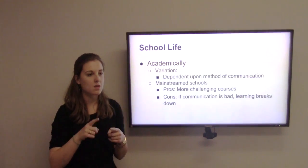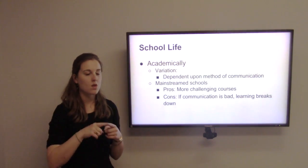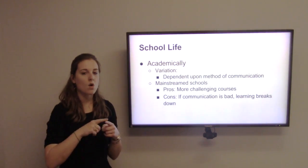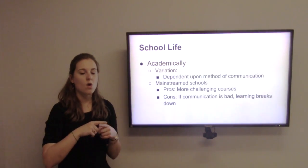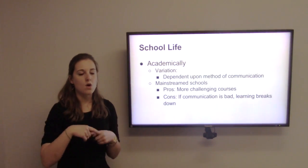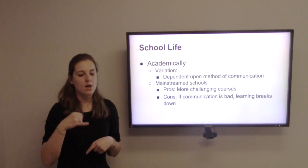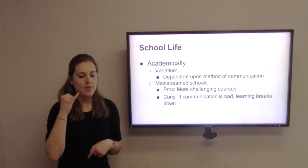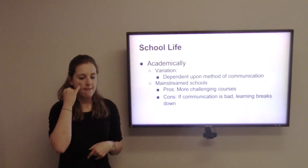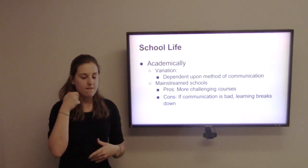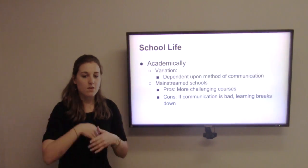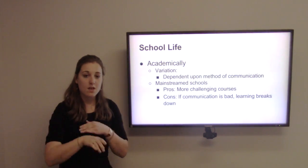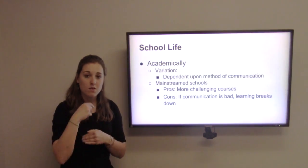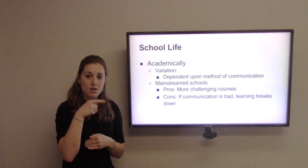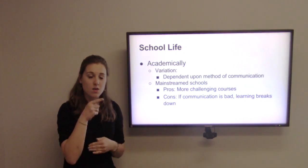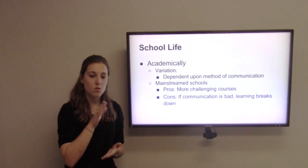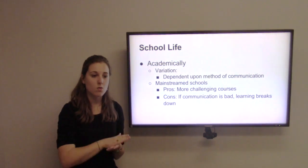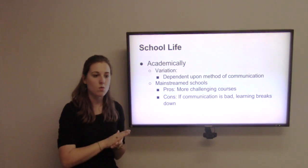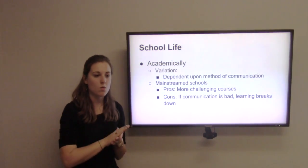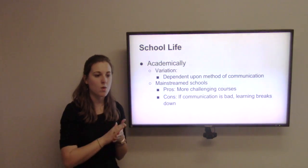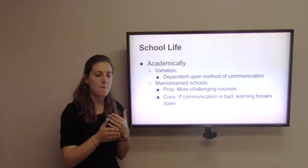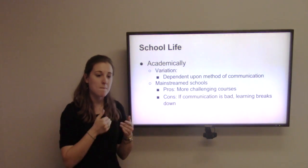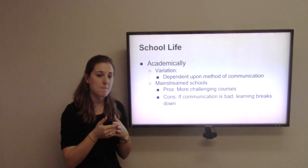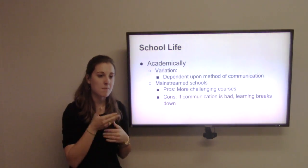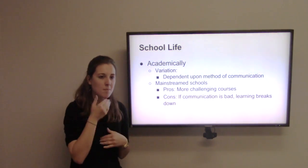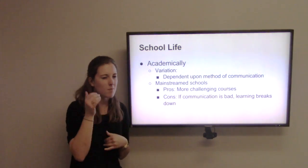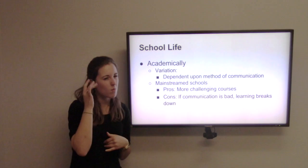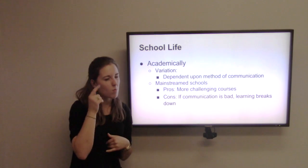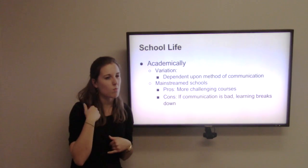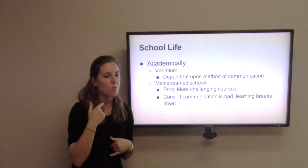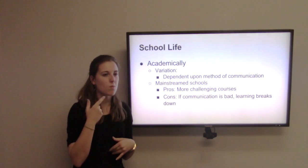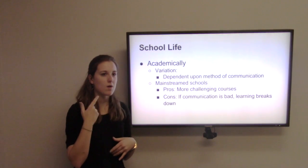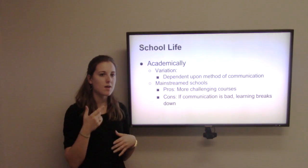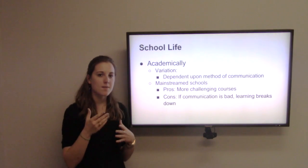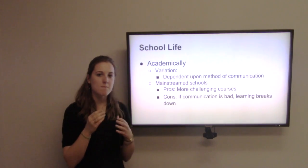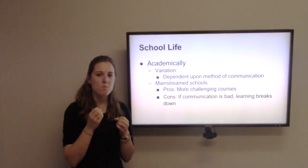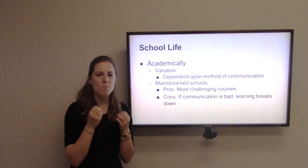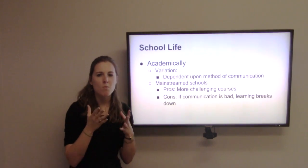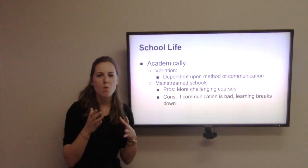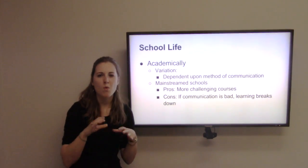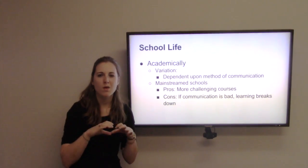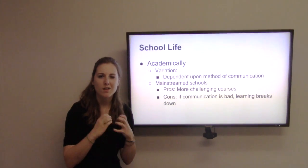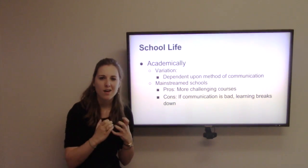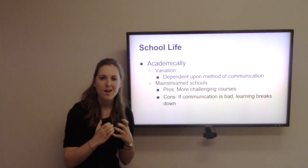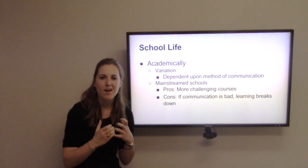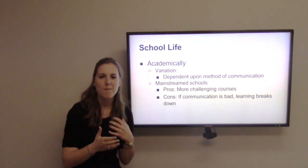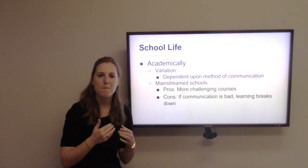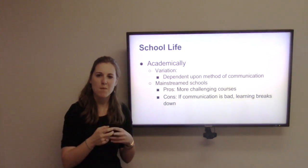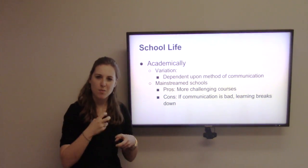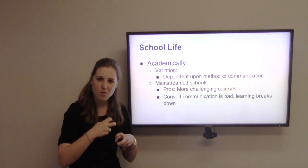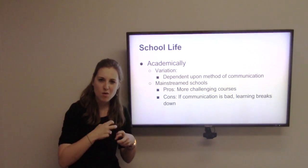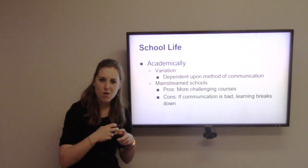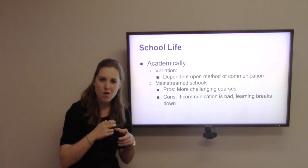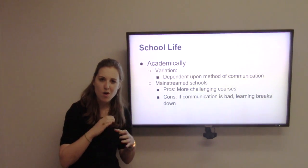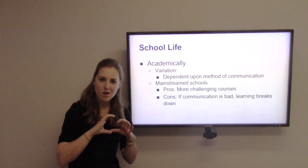In mainstream schools, students tend to do better because of more challenging courses and a more variety of choices of courses to pick